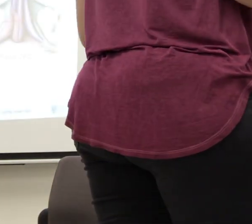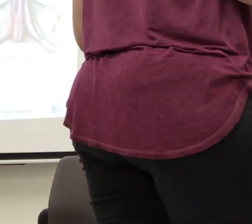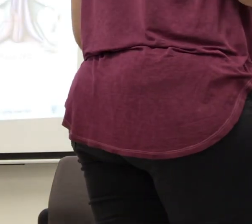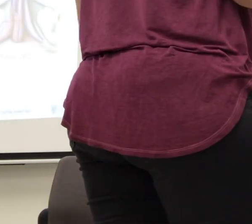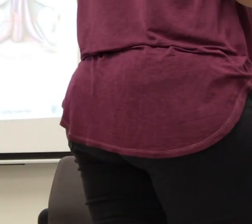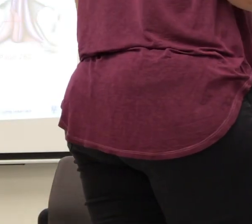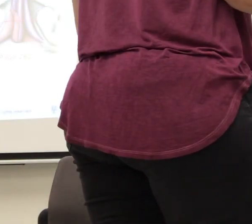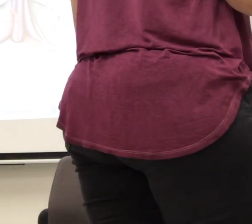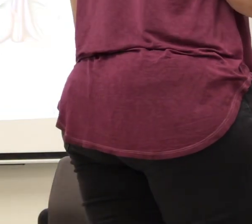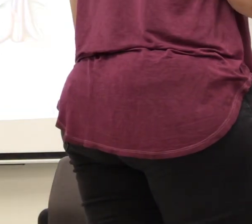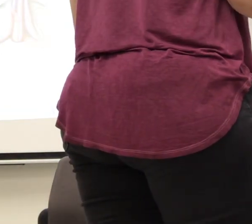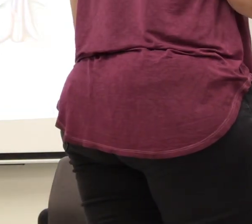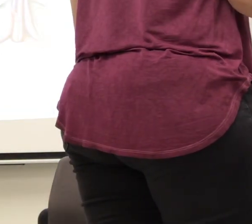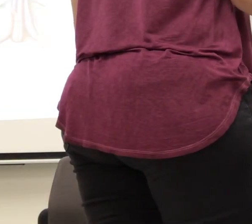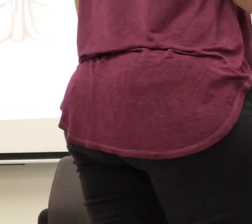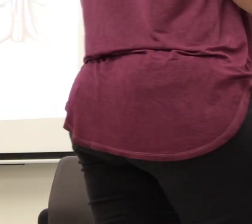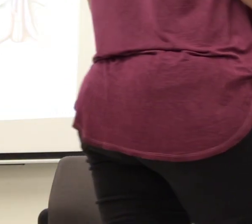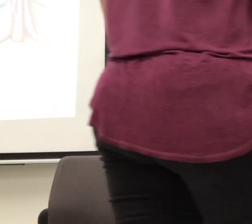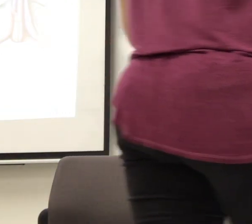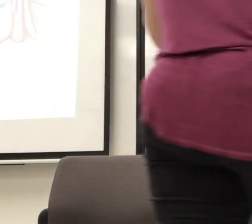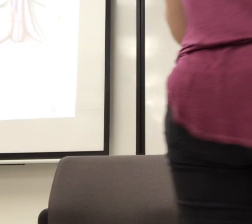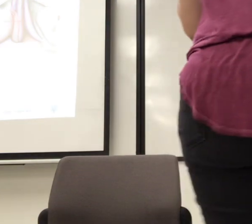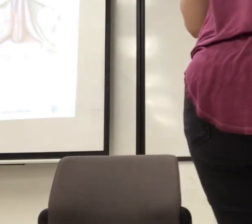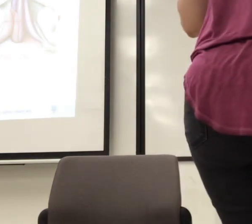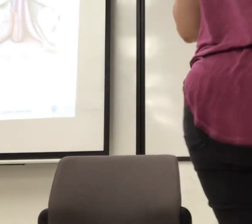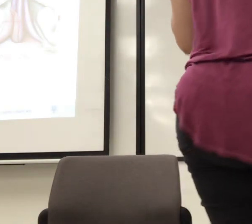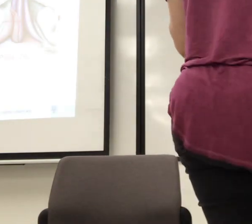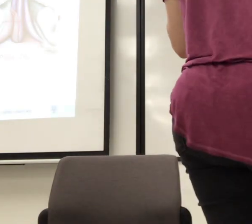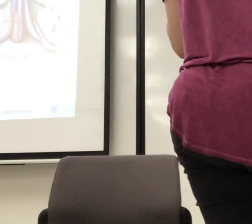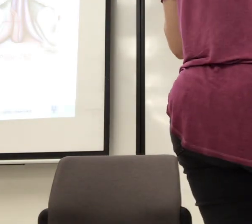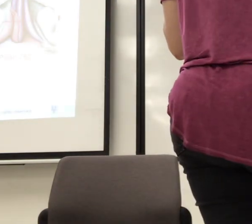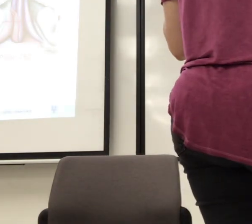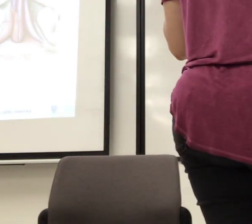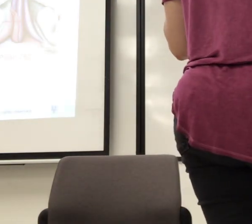exam 5 and 6 are a week apart. Okay. And